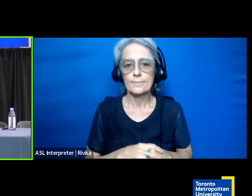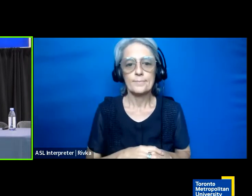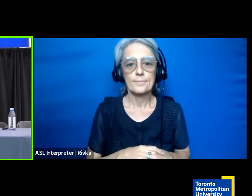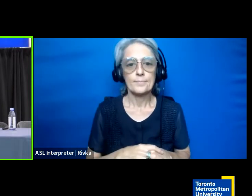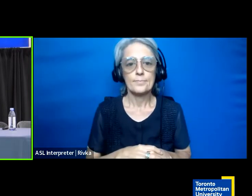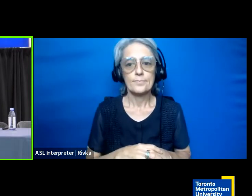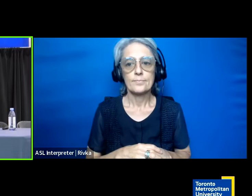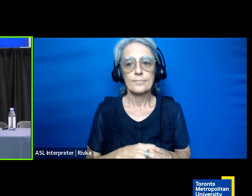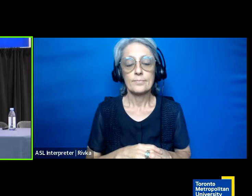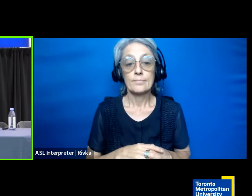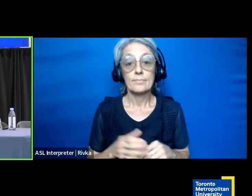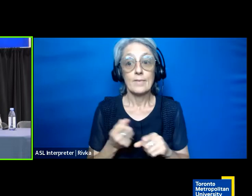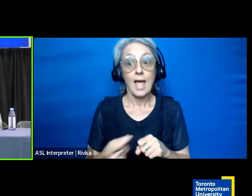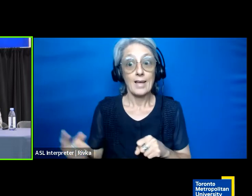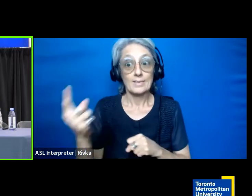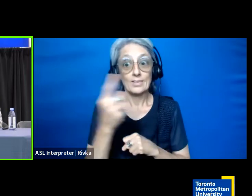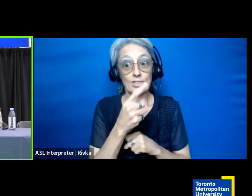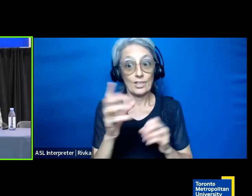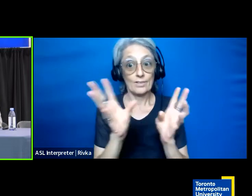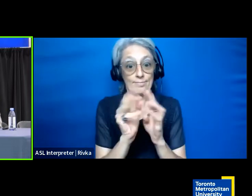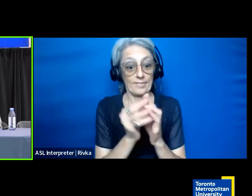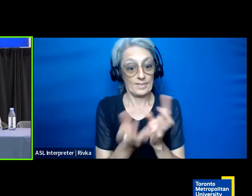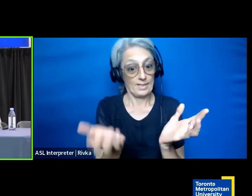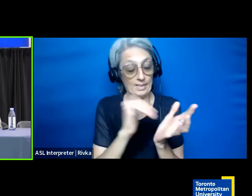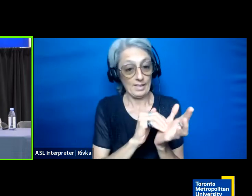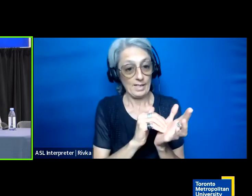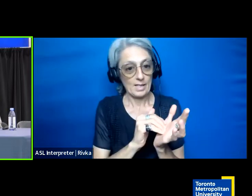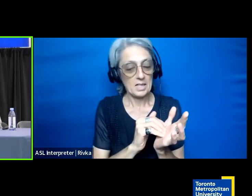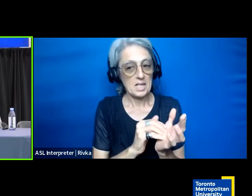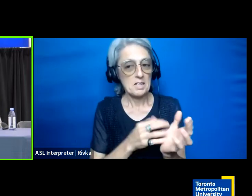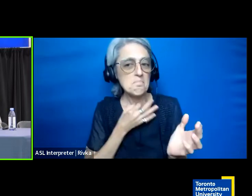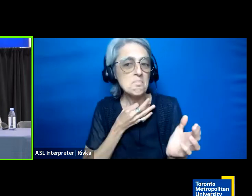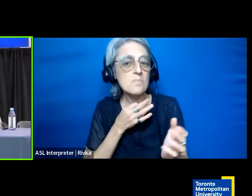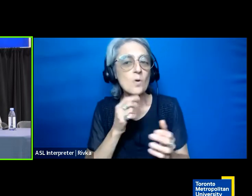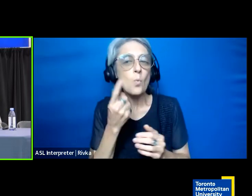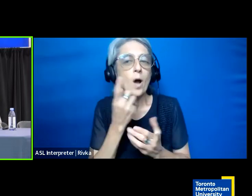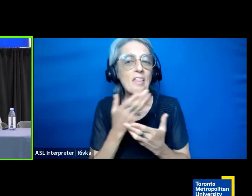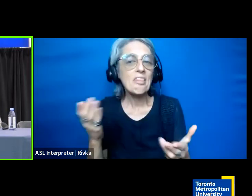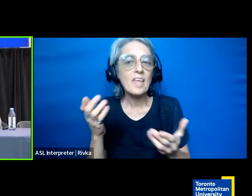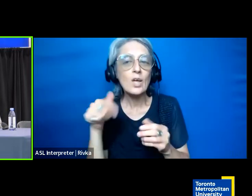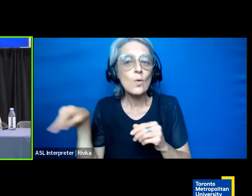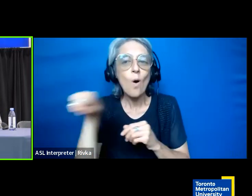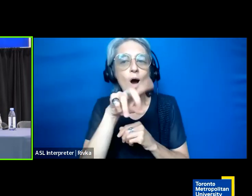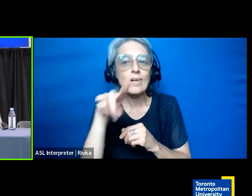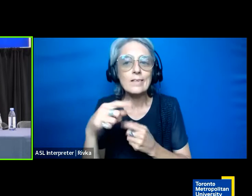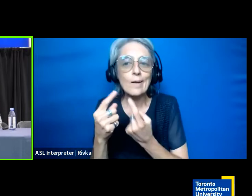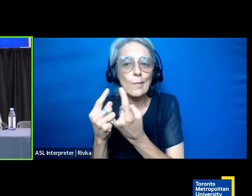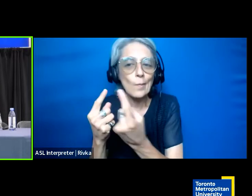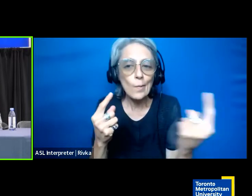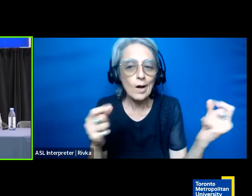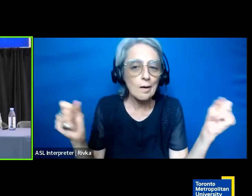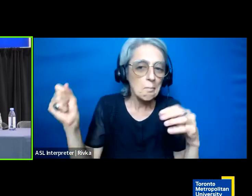when we come back next year, I think it'd be interesting to see what those one things are. Thank you. Thank you.